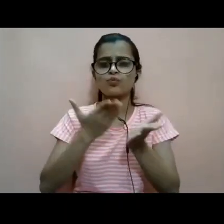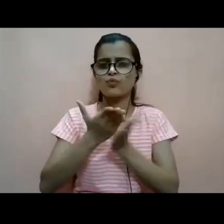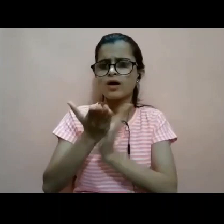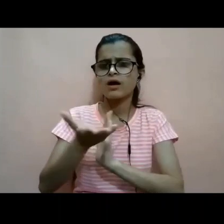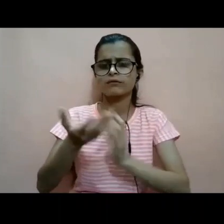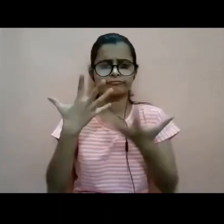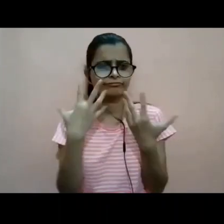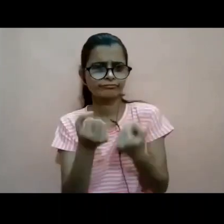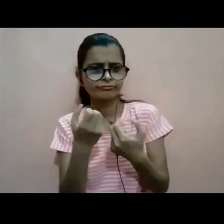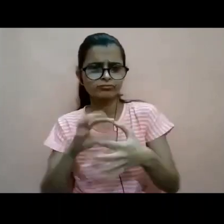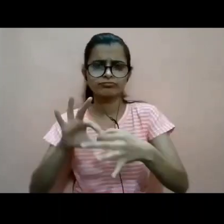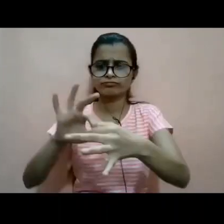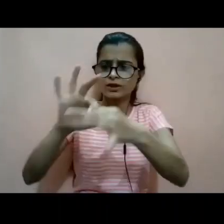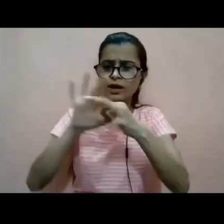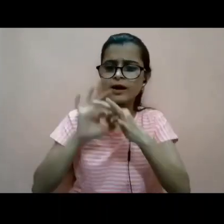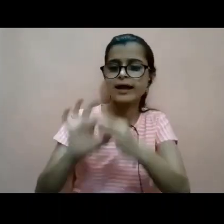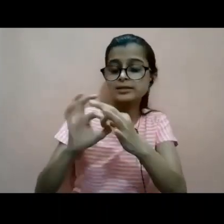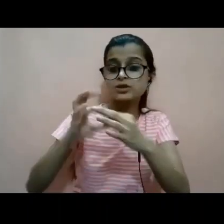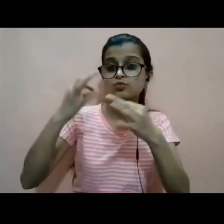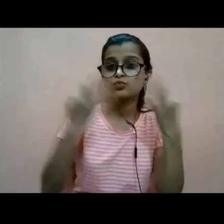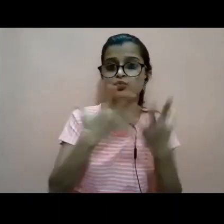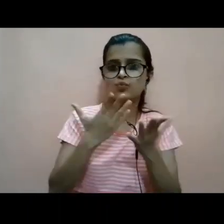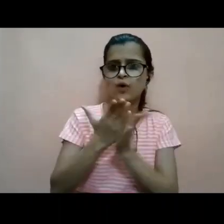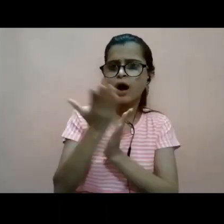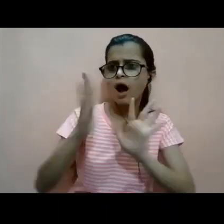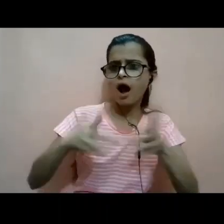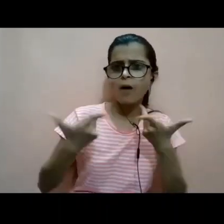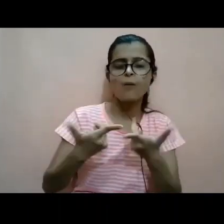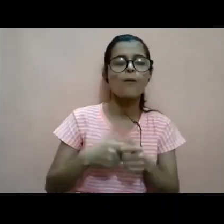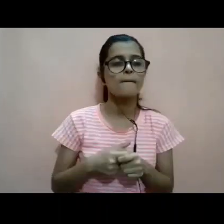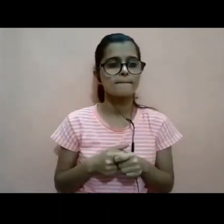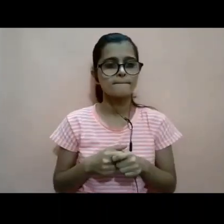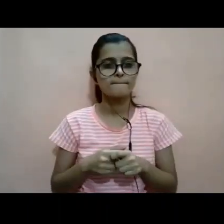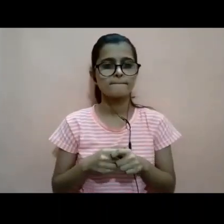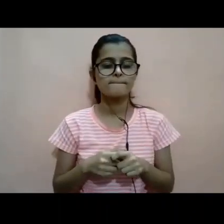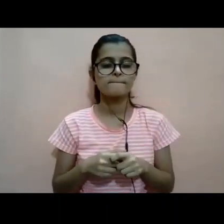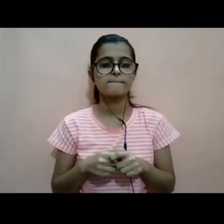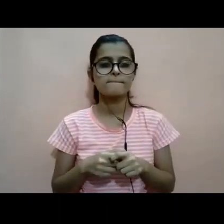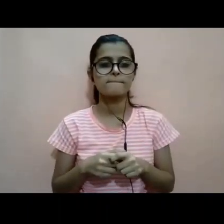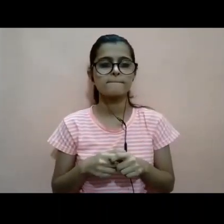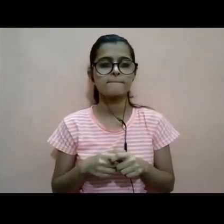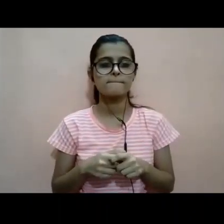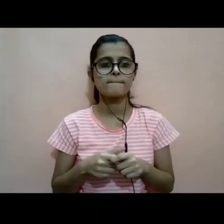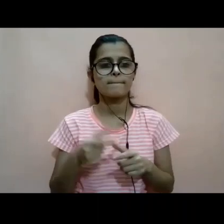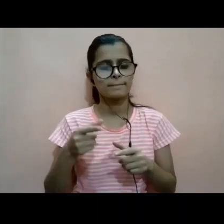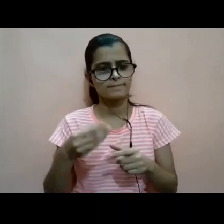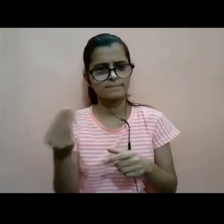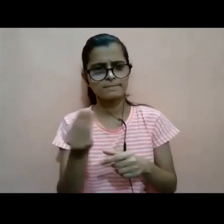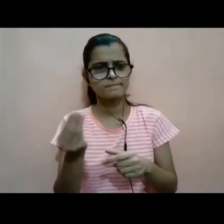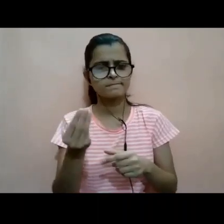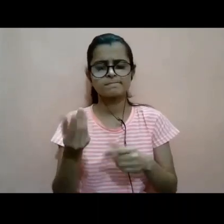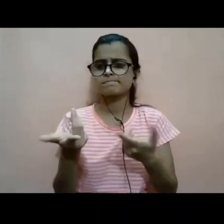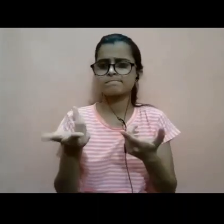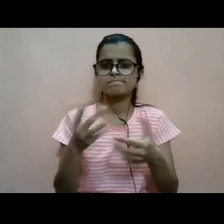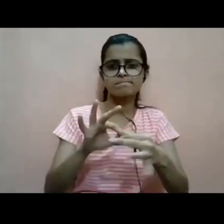for connection. And I think for that reason alone, we need to spend a lot more